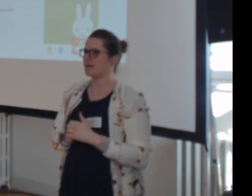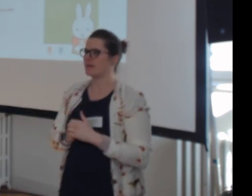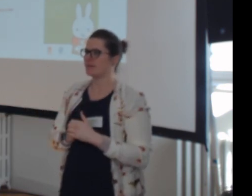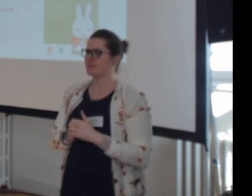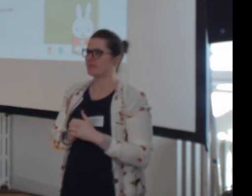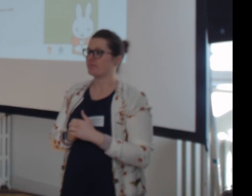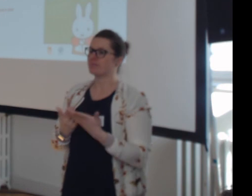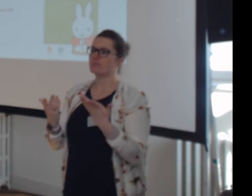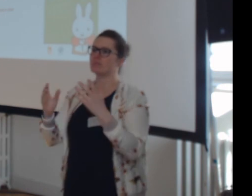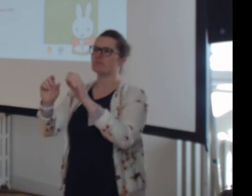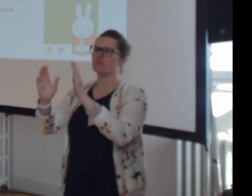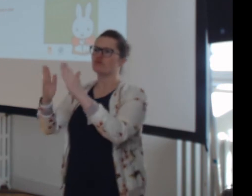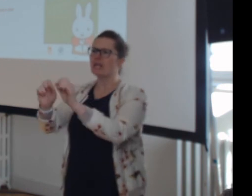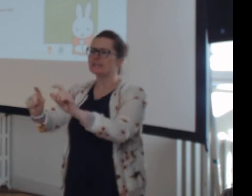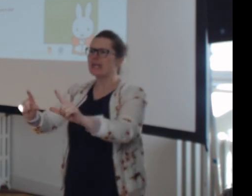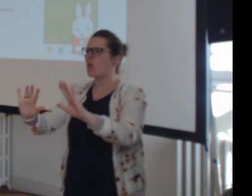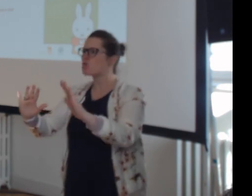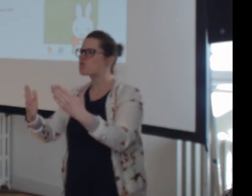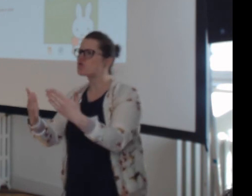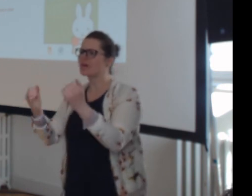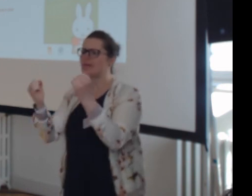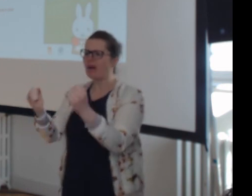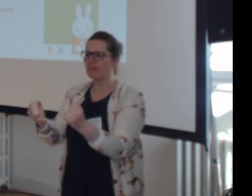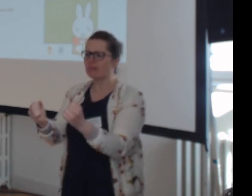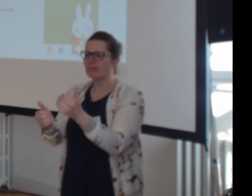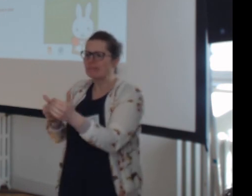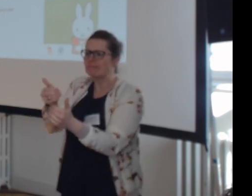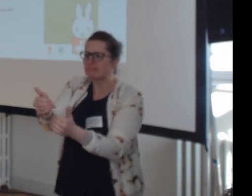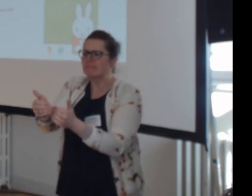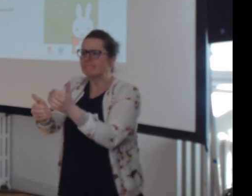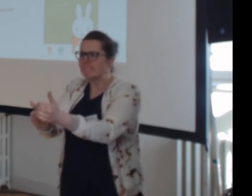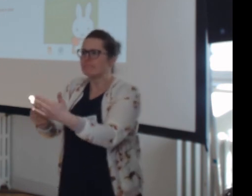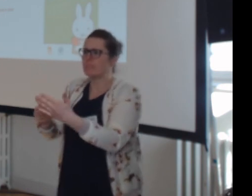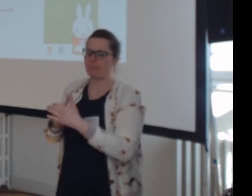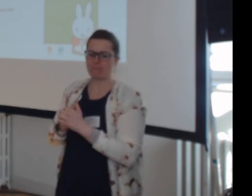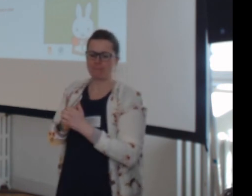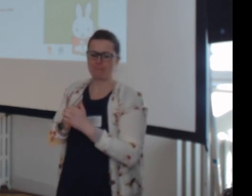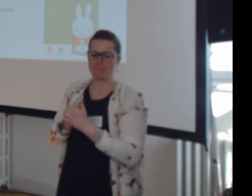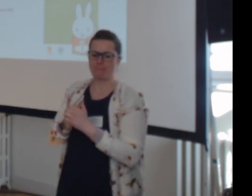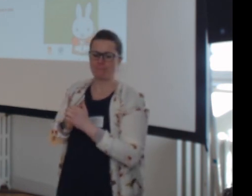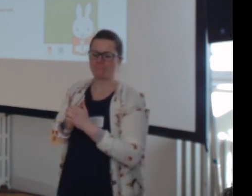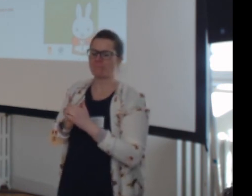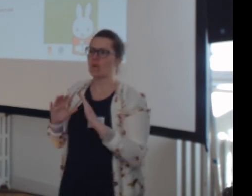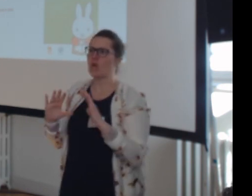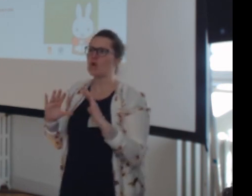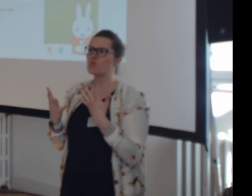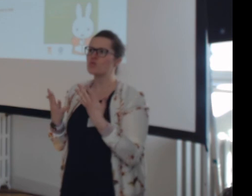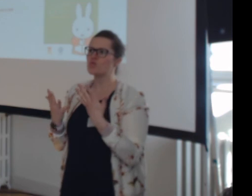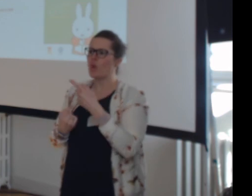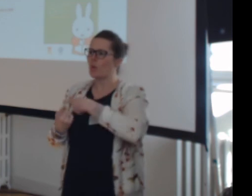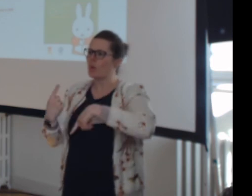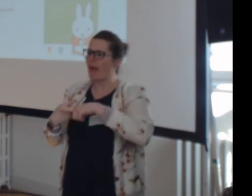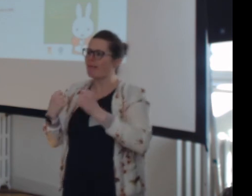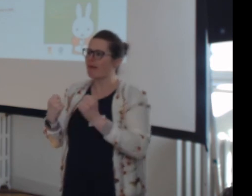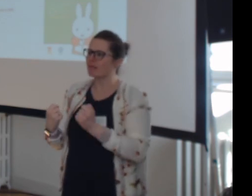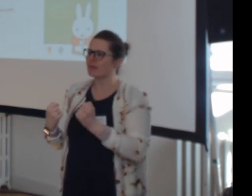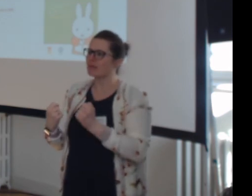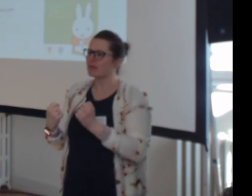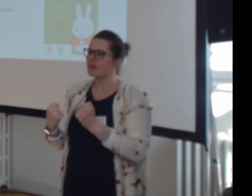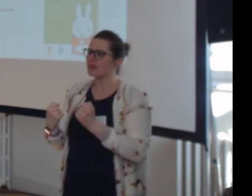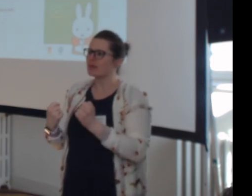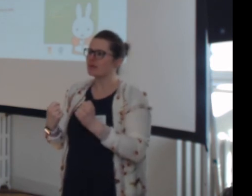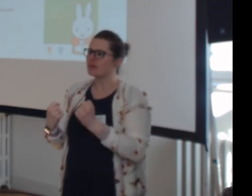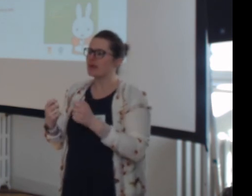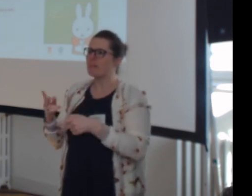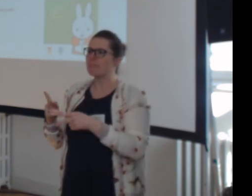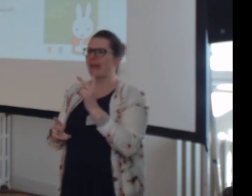do with the home languages? How can we set this step? I refer to the third slide. How can we go and work in a